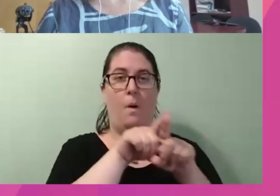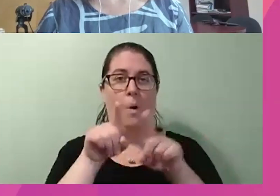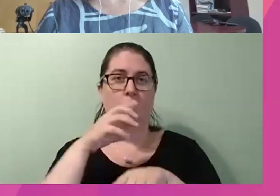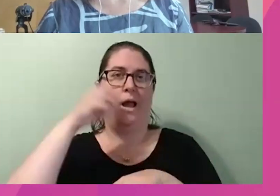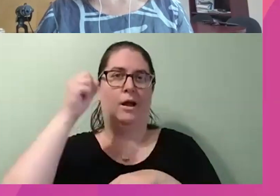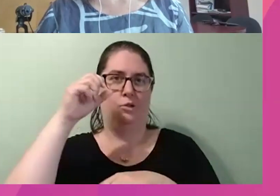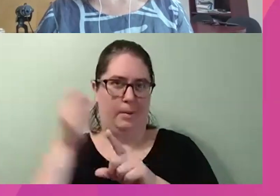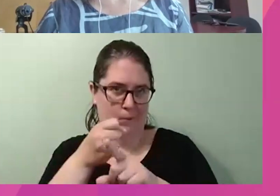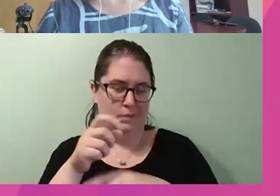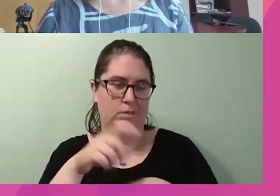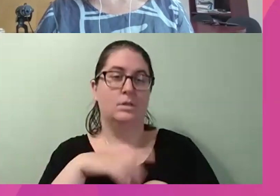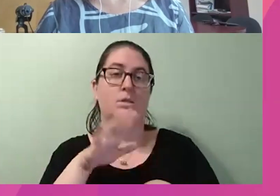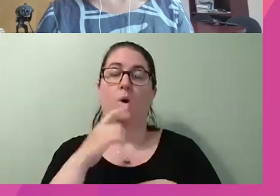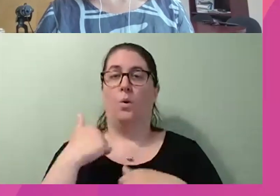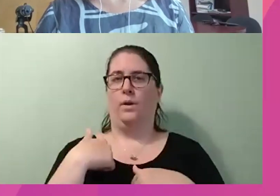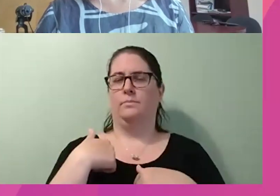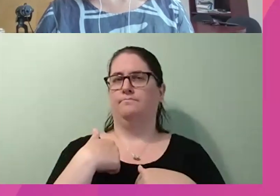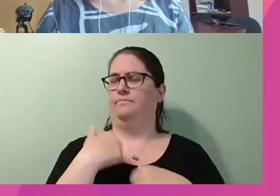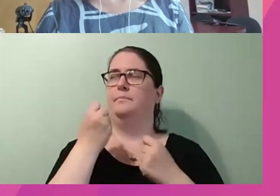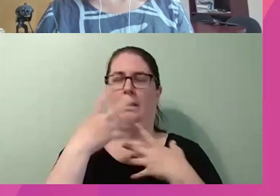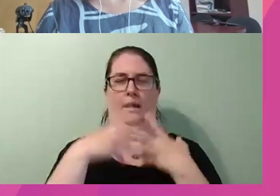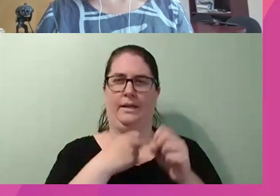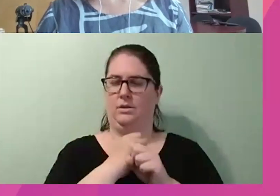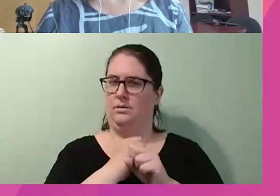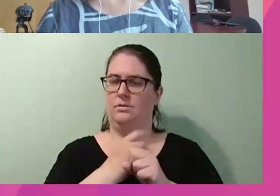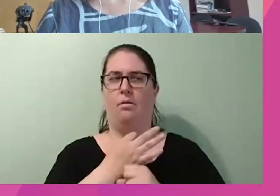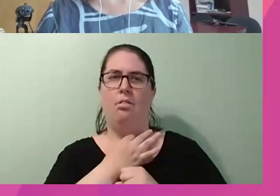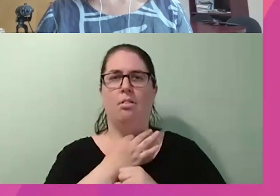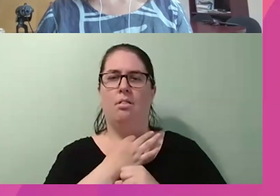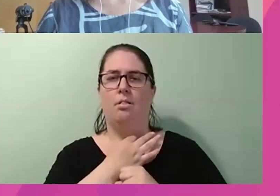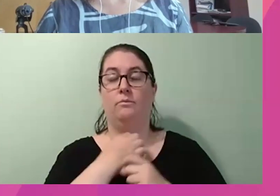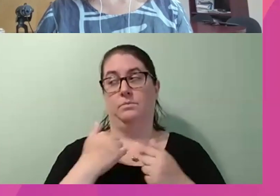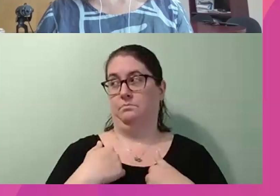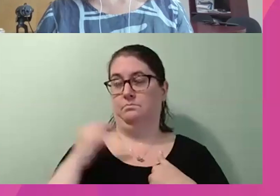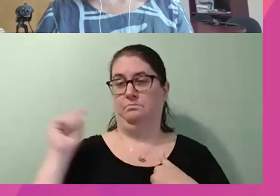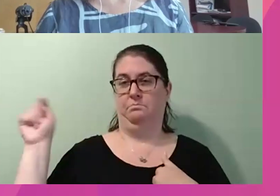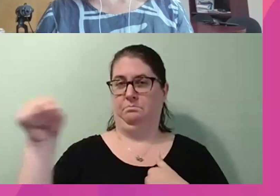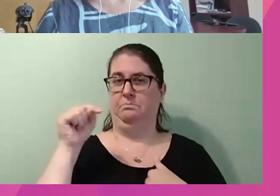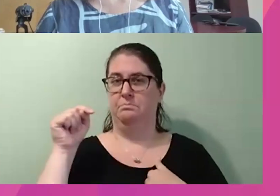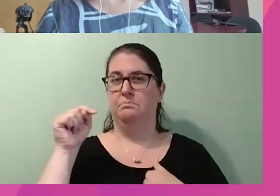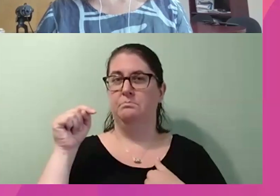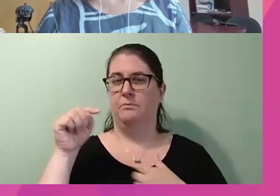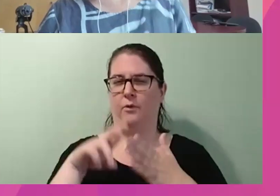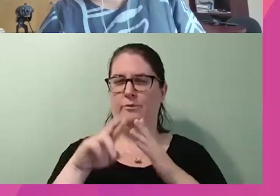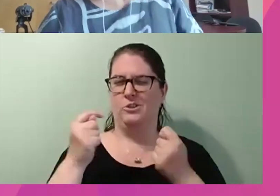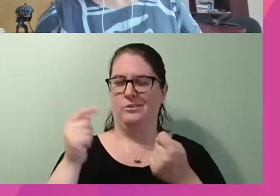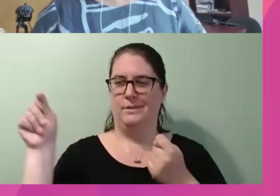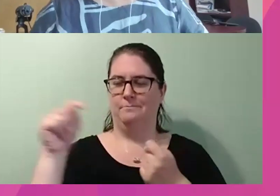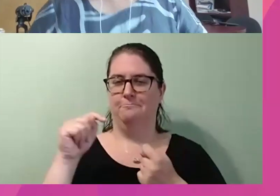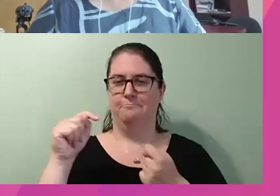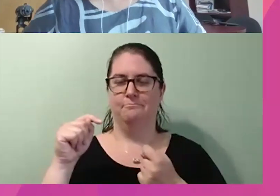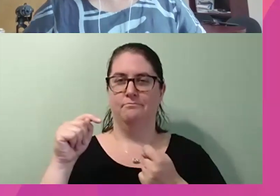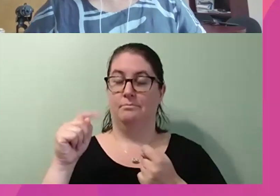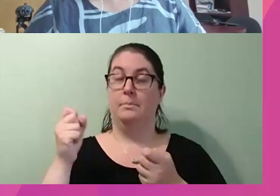basically, we have been very interested for many years now. Myself and various members of our research team over